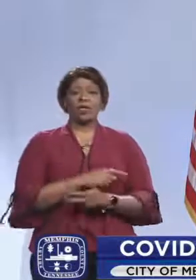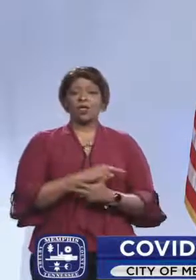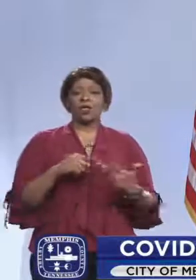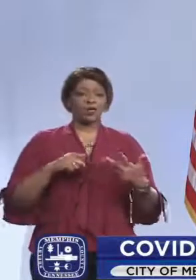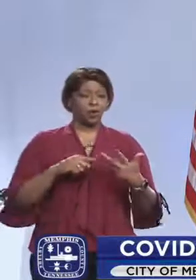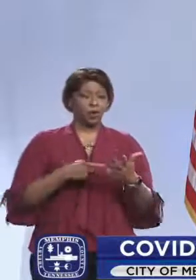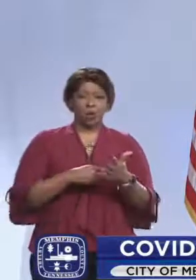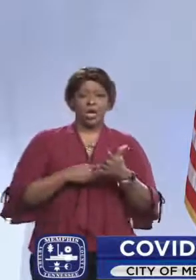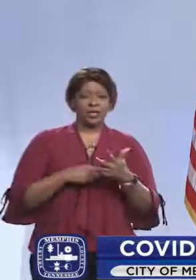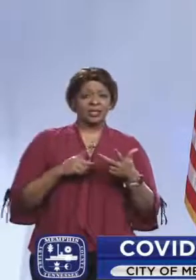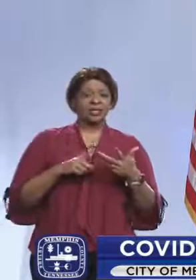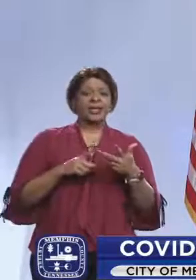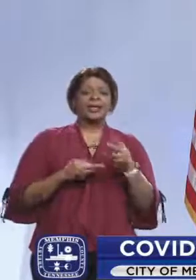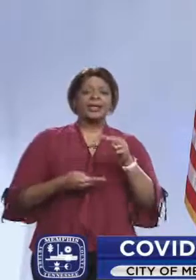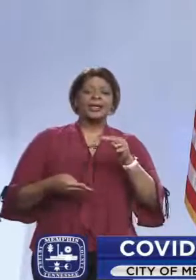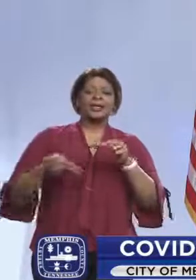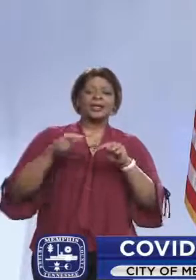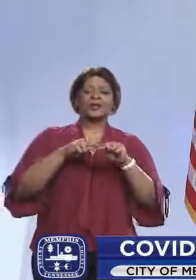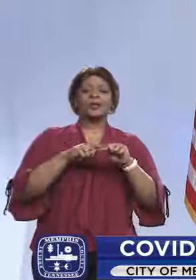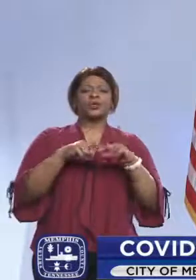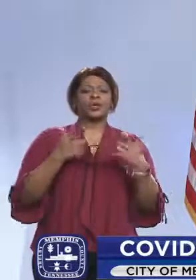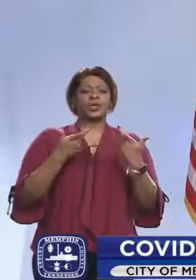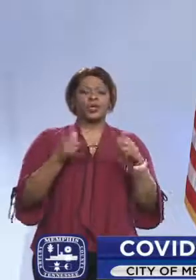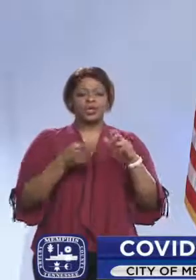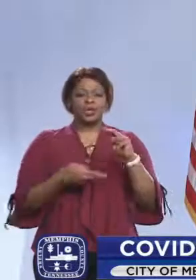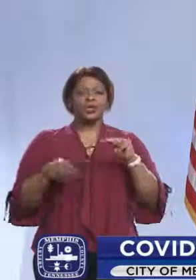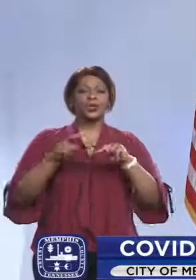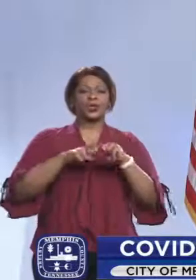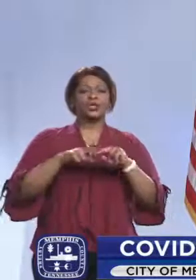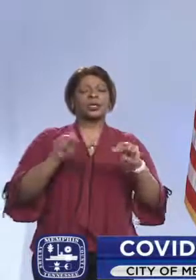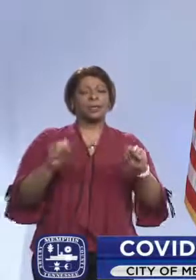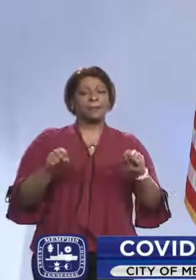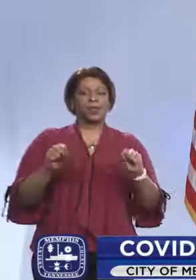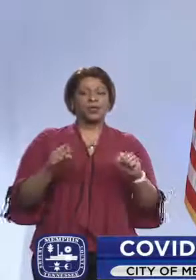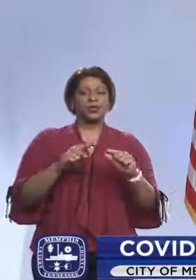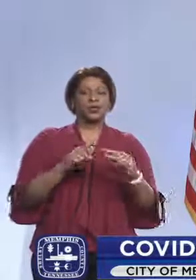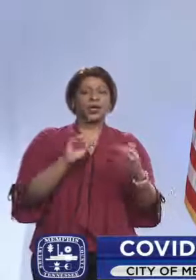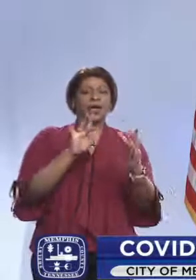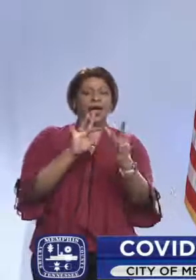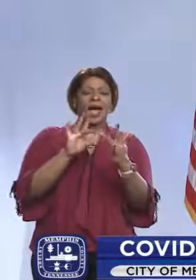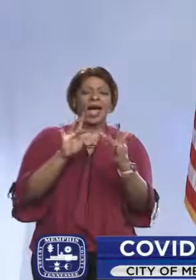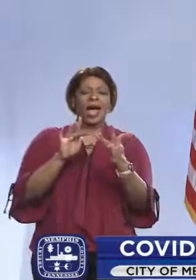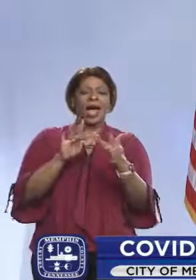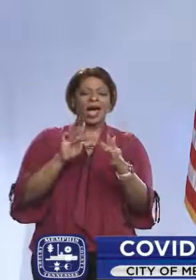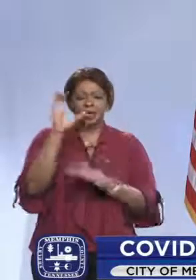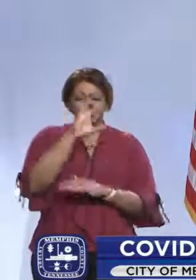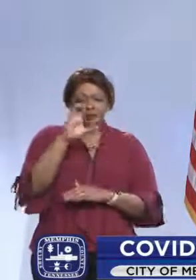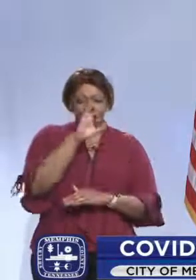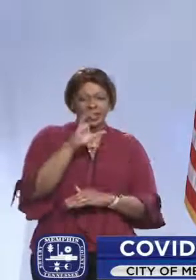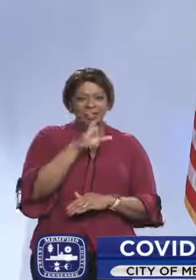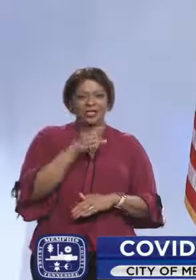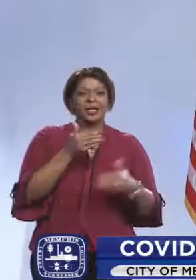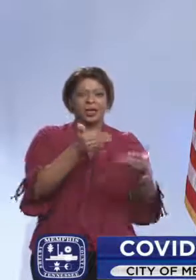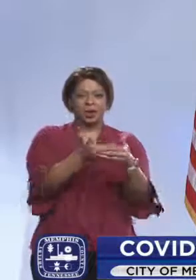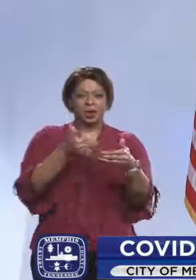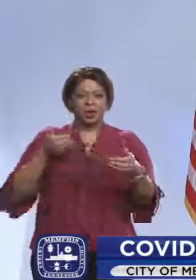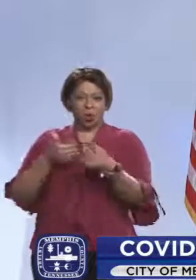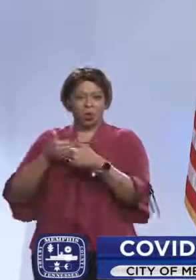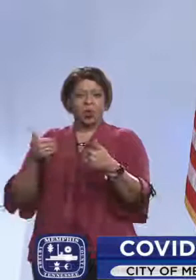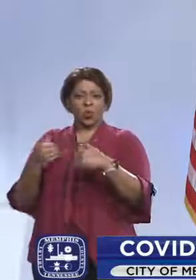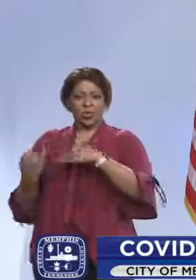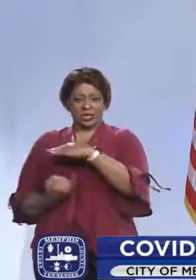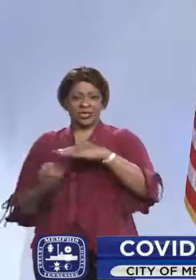three, a dramatic increase in the ability to contact trace, isolate, and quarantine. The health department has